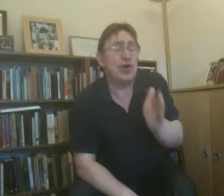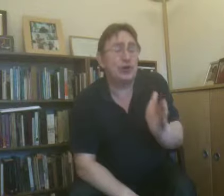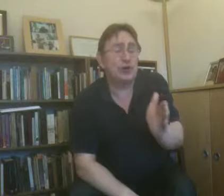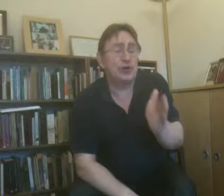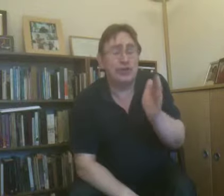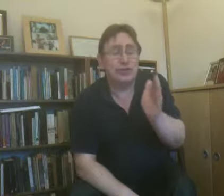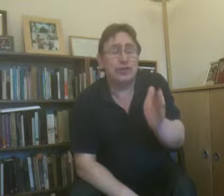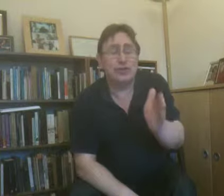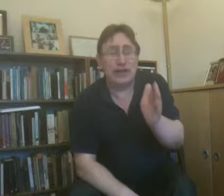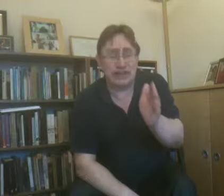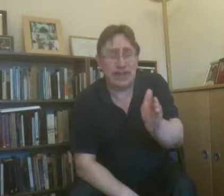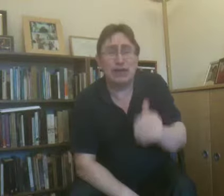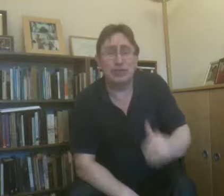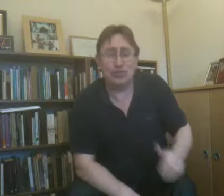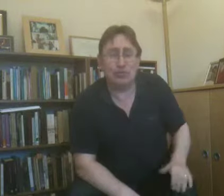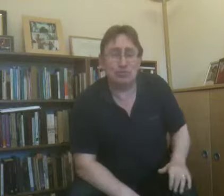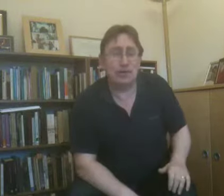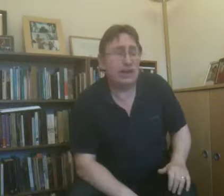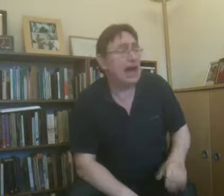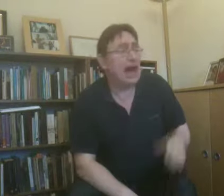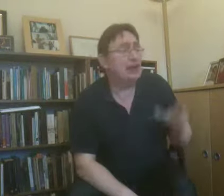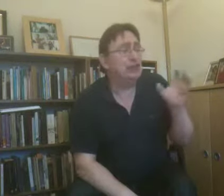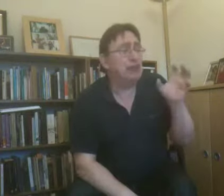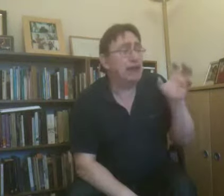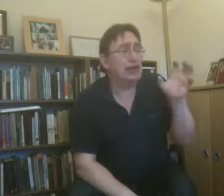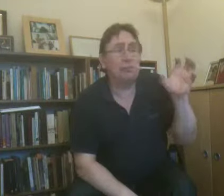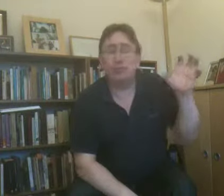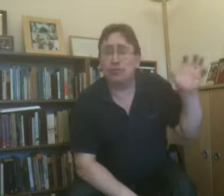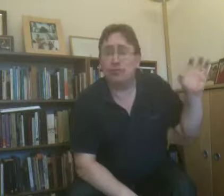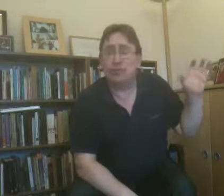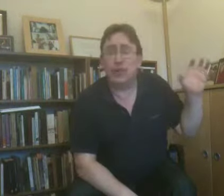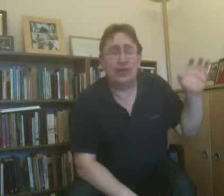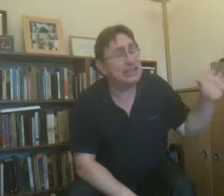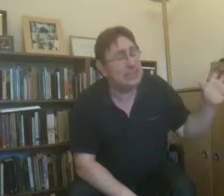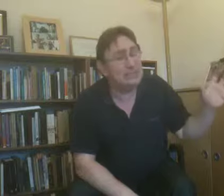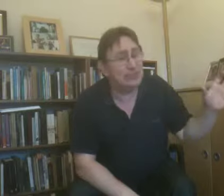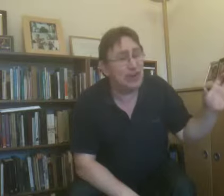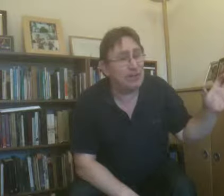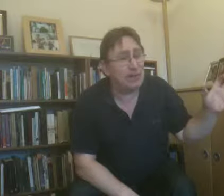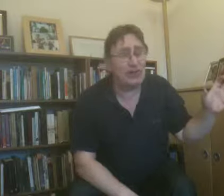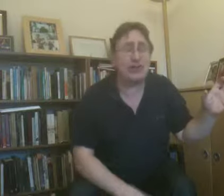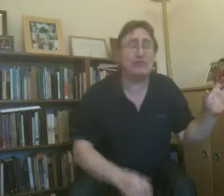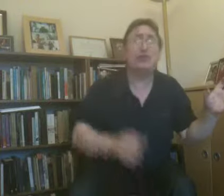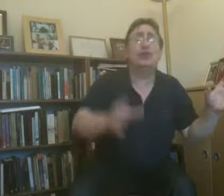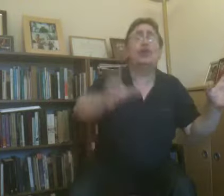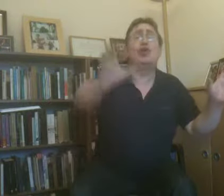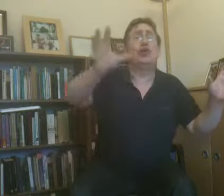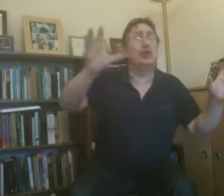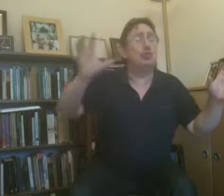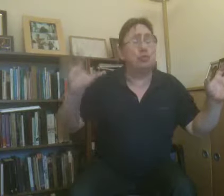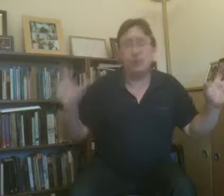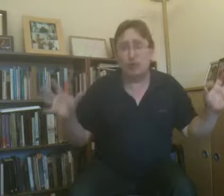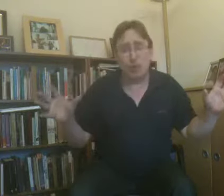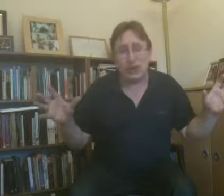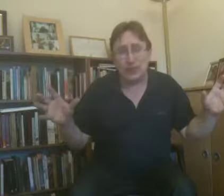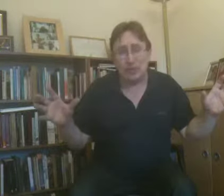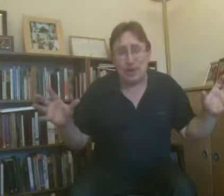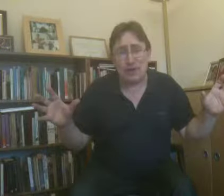known through encounter. And you might come from a Nicodemus type background or a woman at the well type of